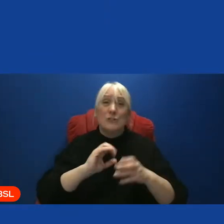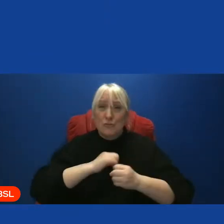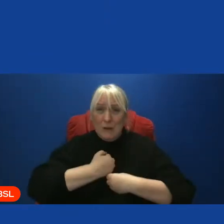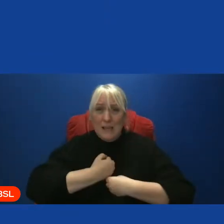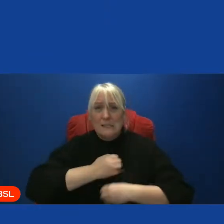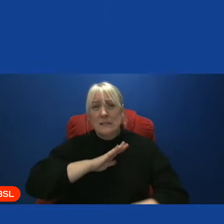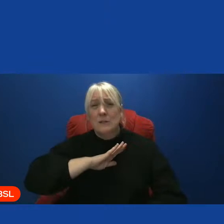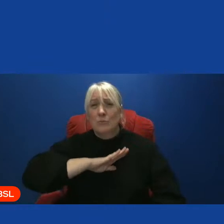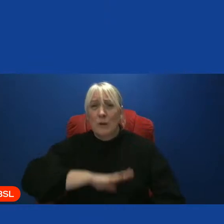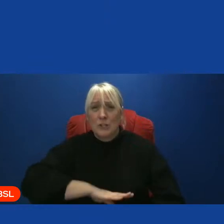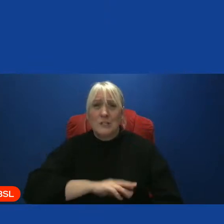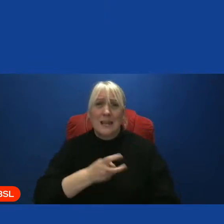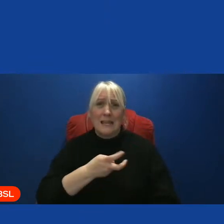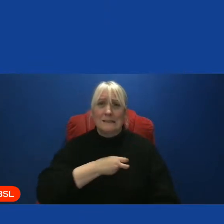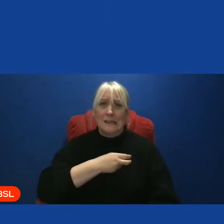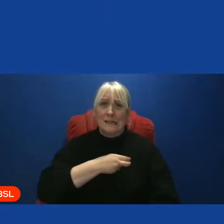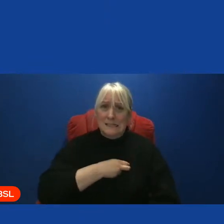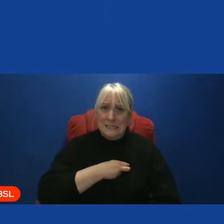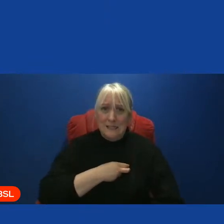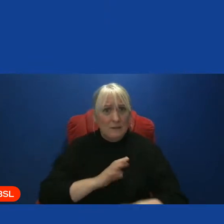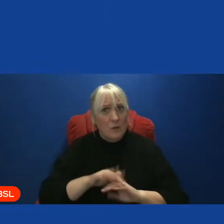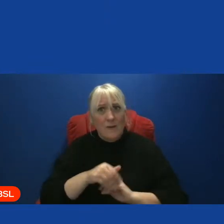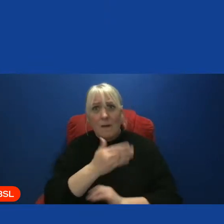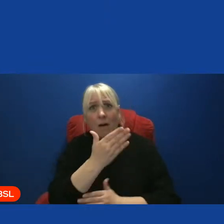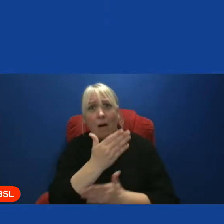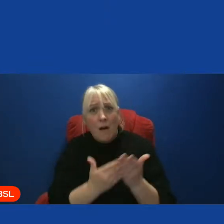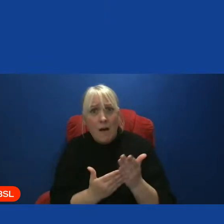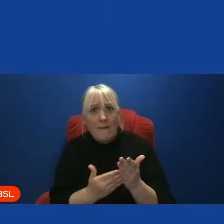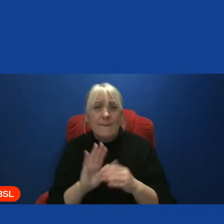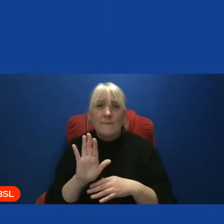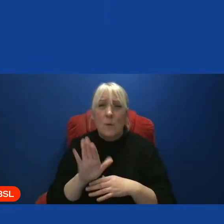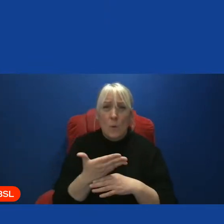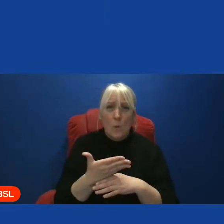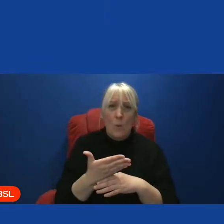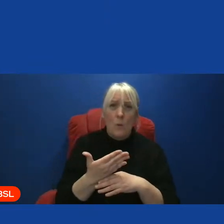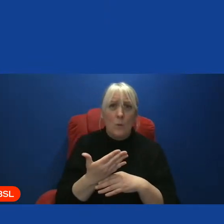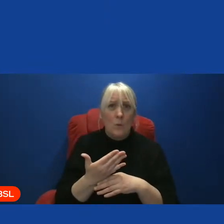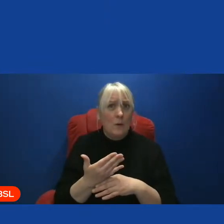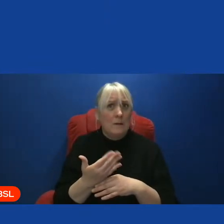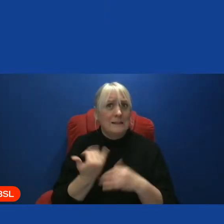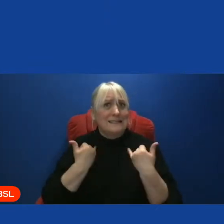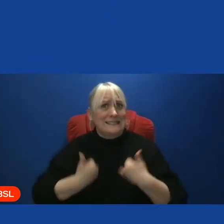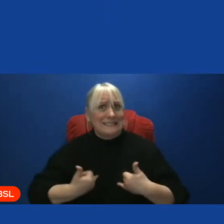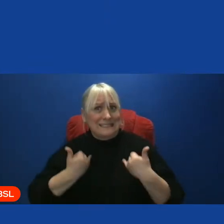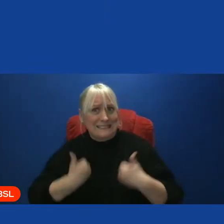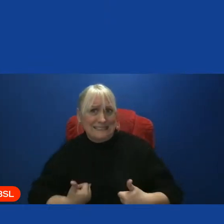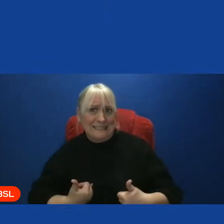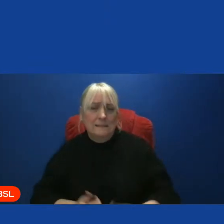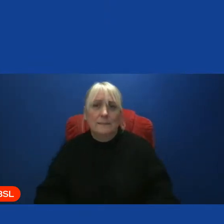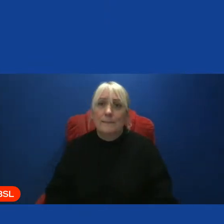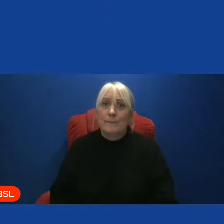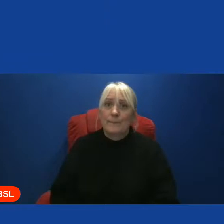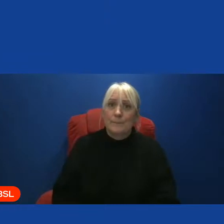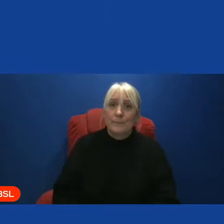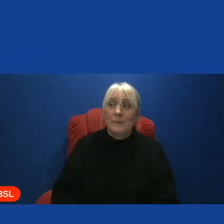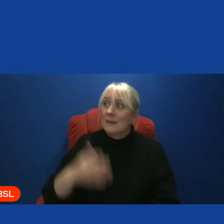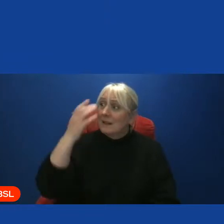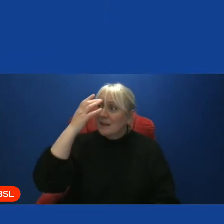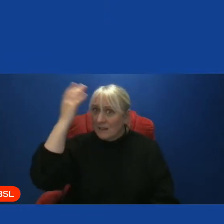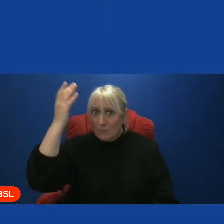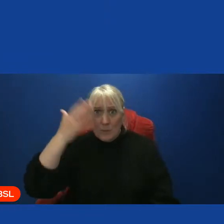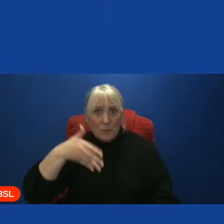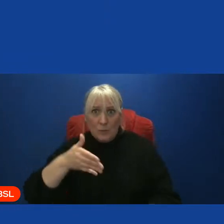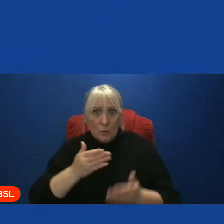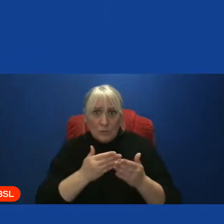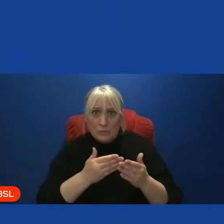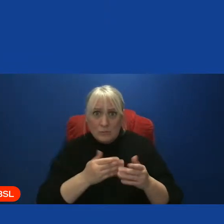anxiety accounting for over half of all work-related ill health cases. And rather than addressing this crisis, the government is piling